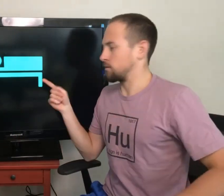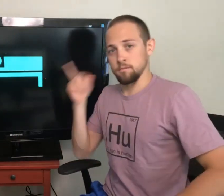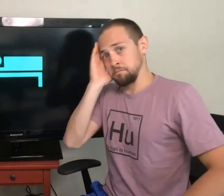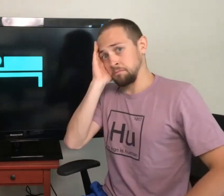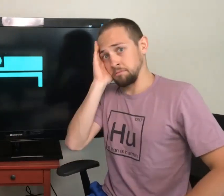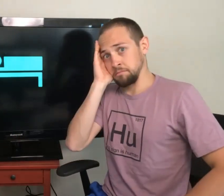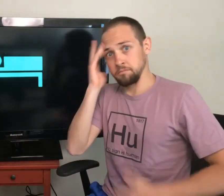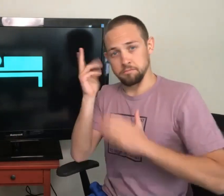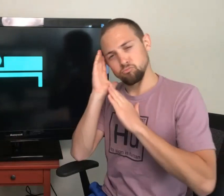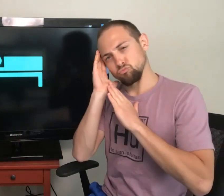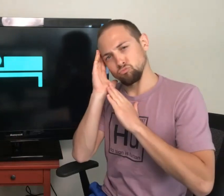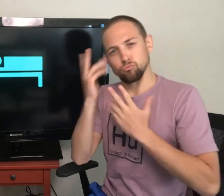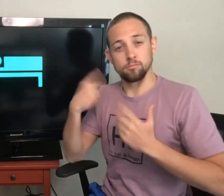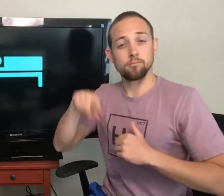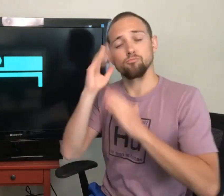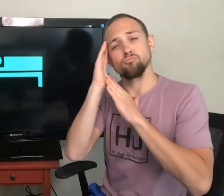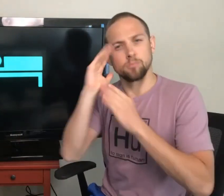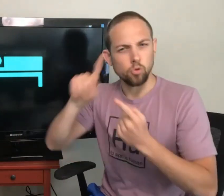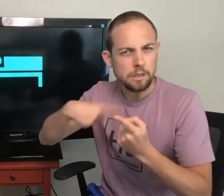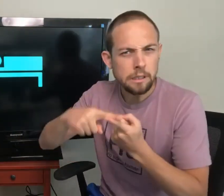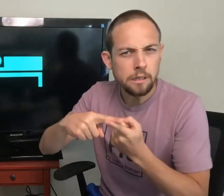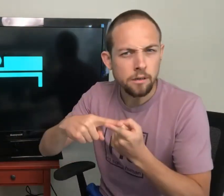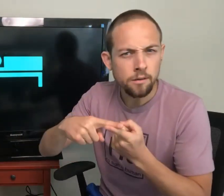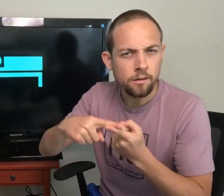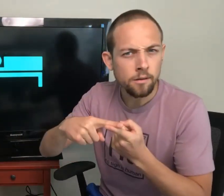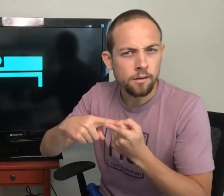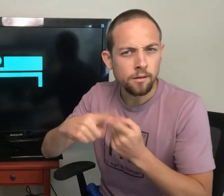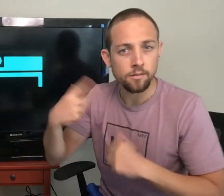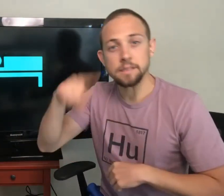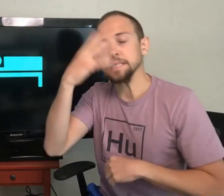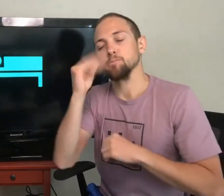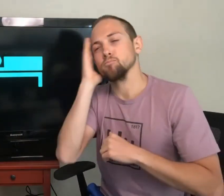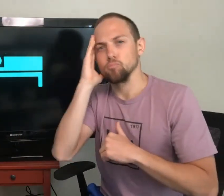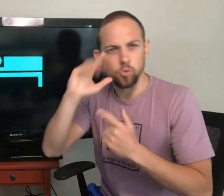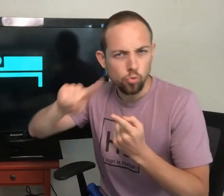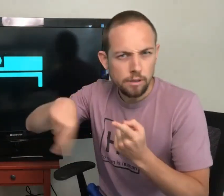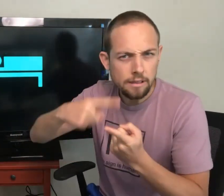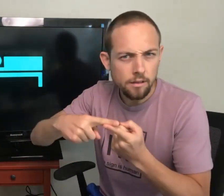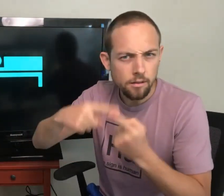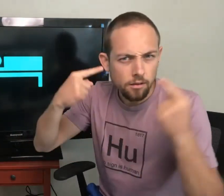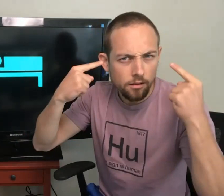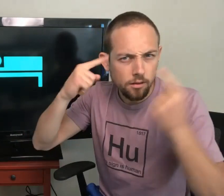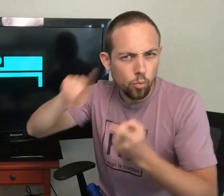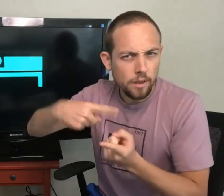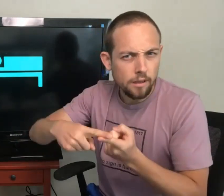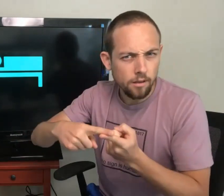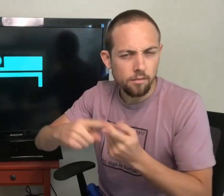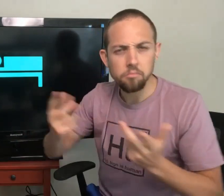What do you think I'm going to ask you with this picture? It's a bed. Someone is sleeping perhaps. So I'm going to